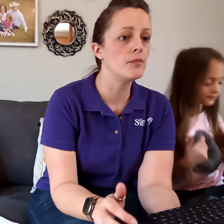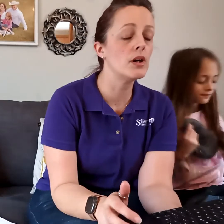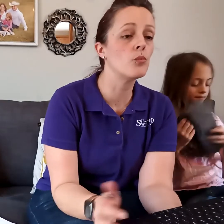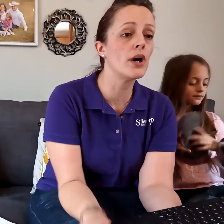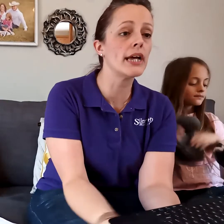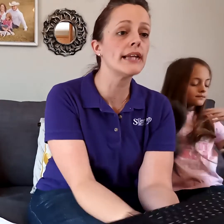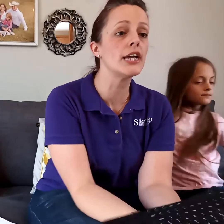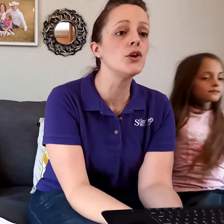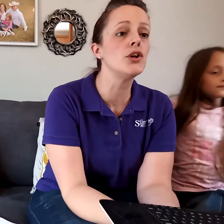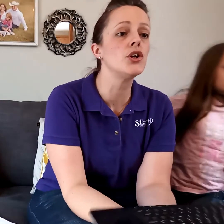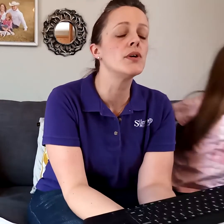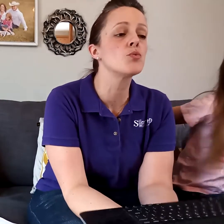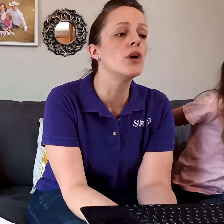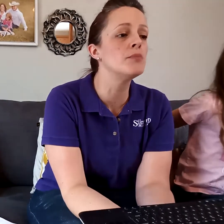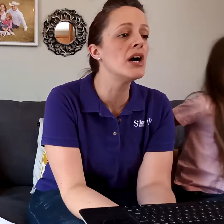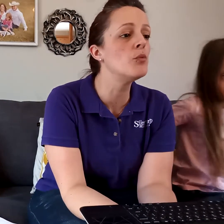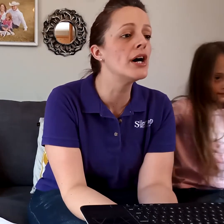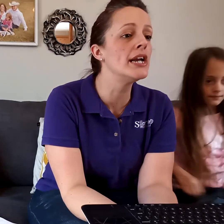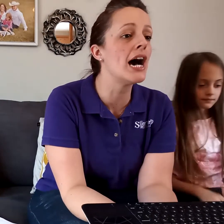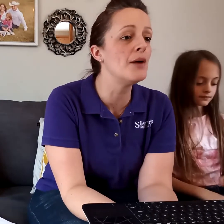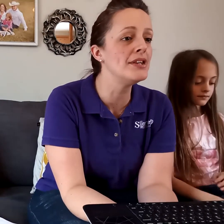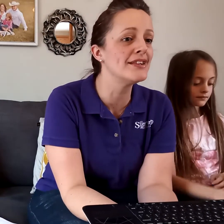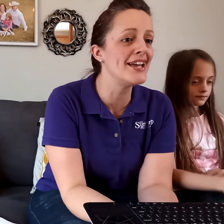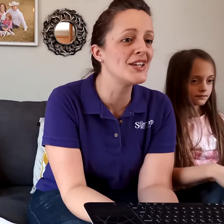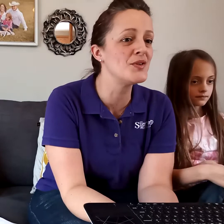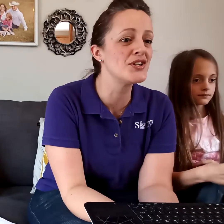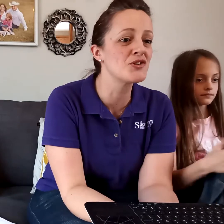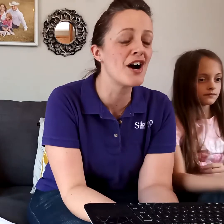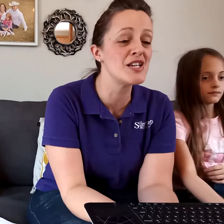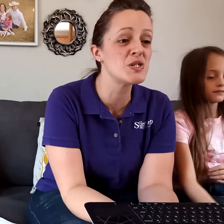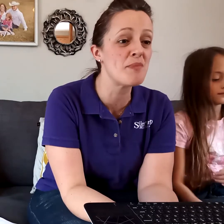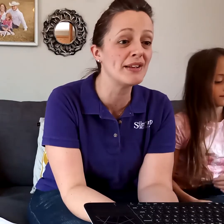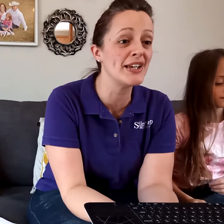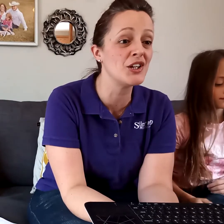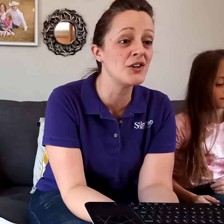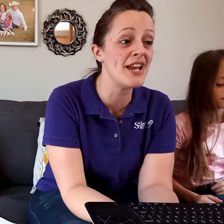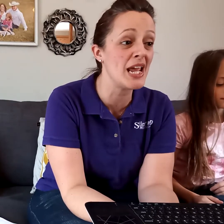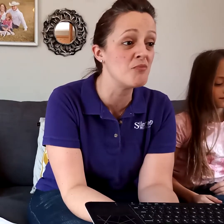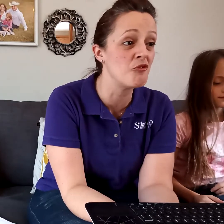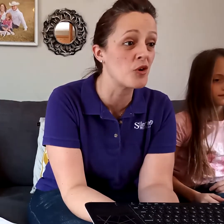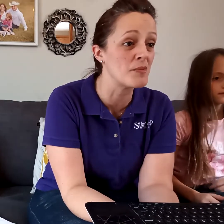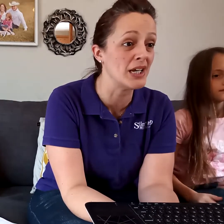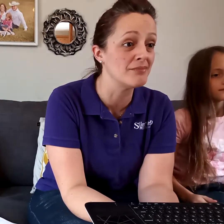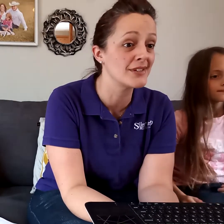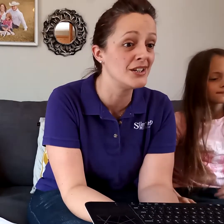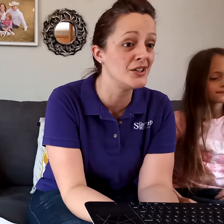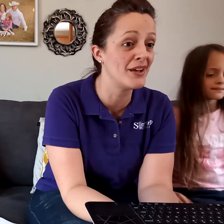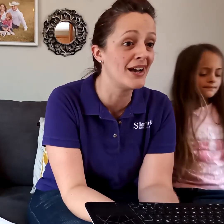What I'd like you to do is one by one, I would like you to try spelling your name for me. Can you do that, you